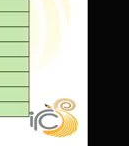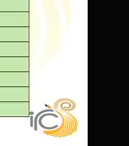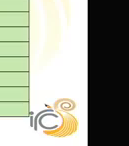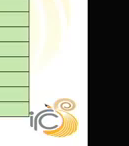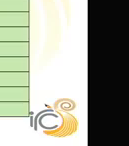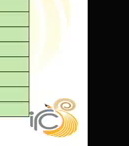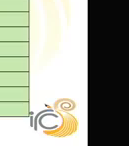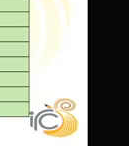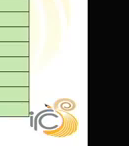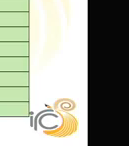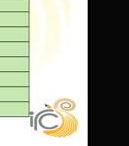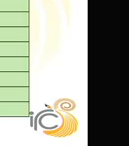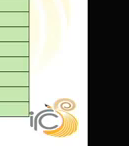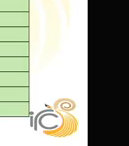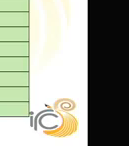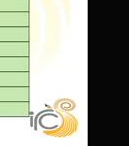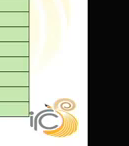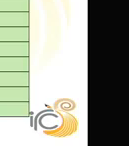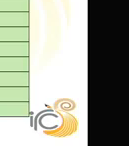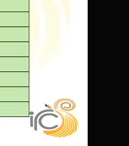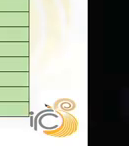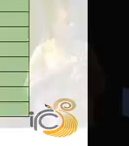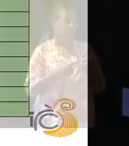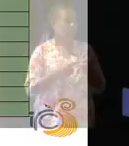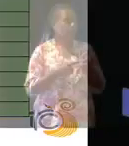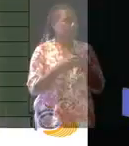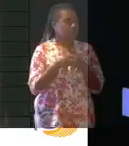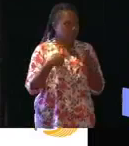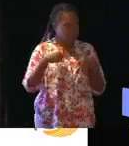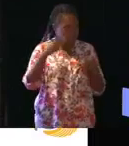for us to identify your payments.